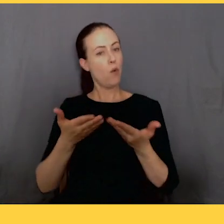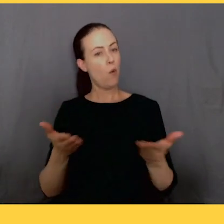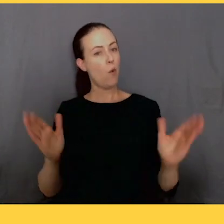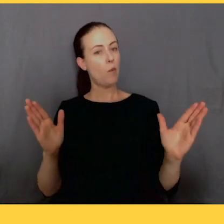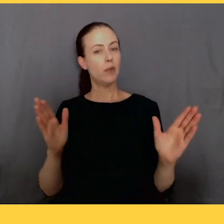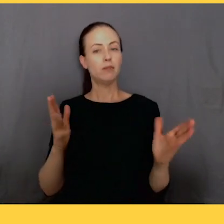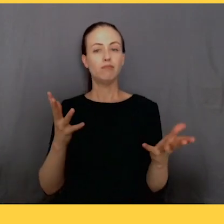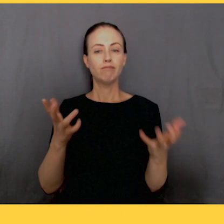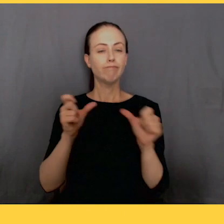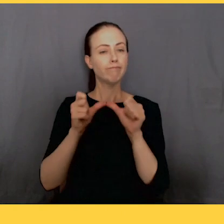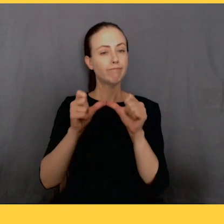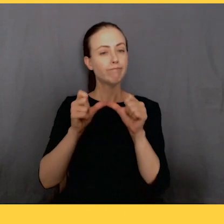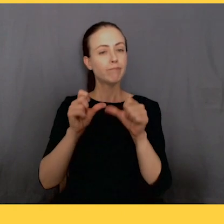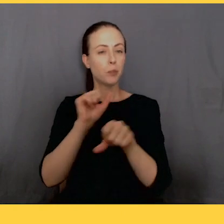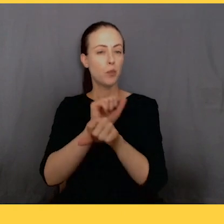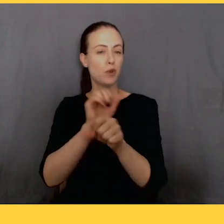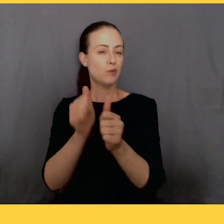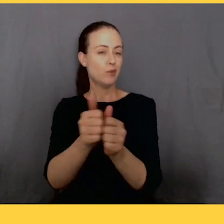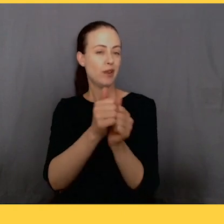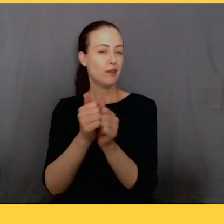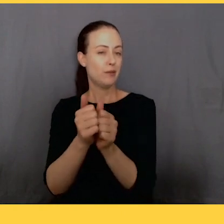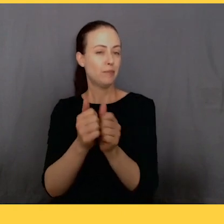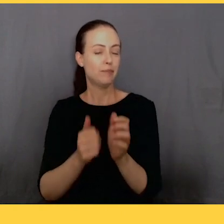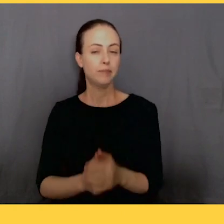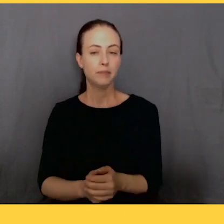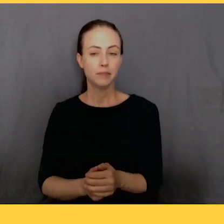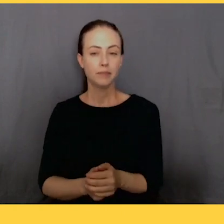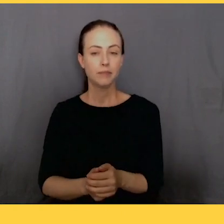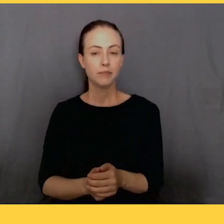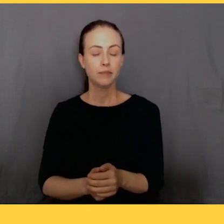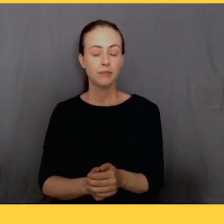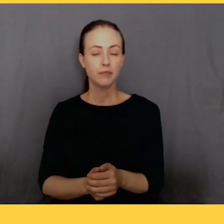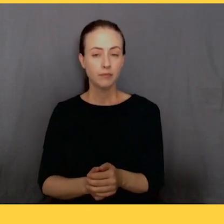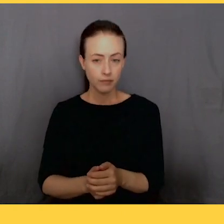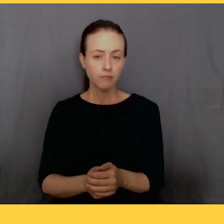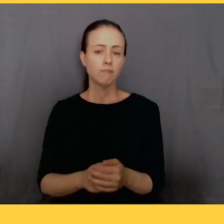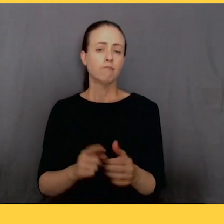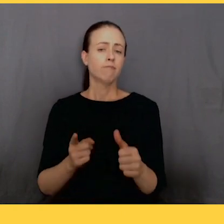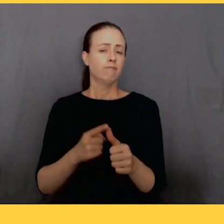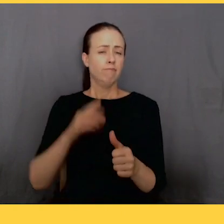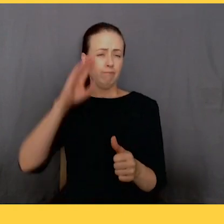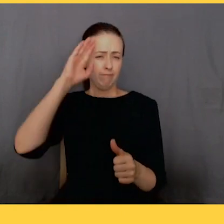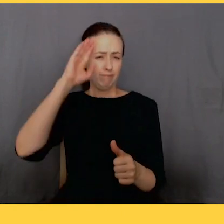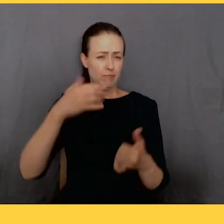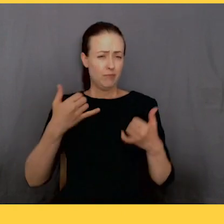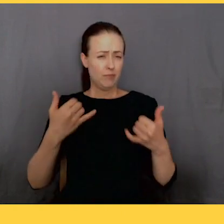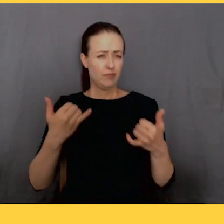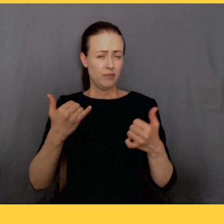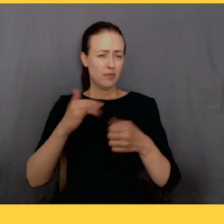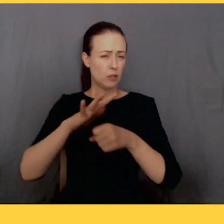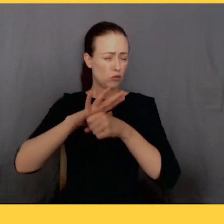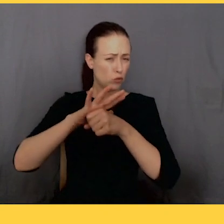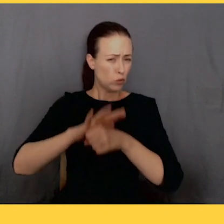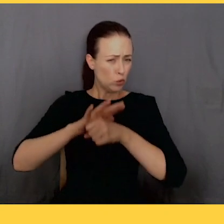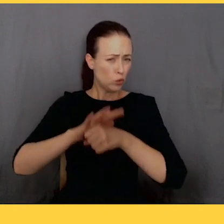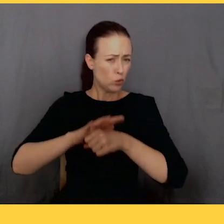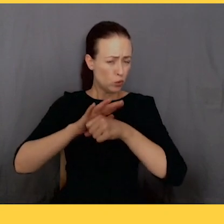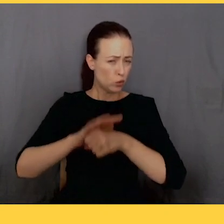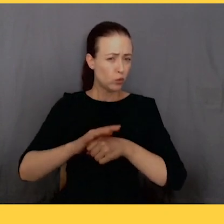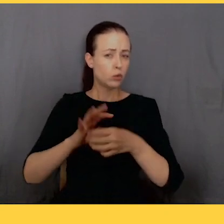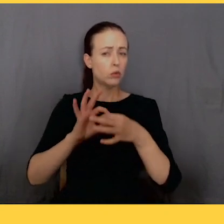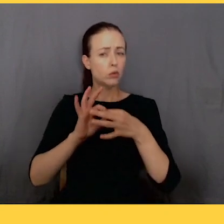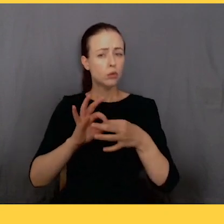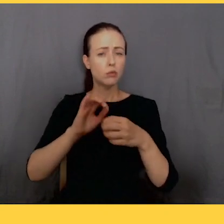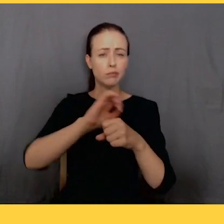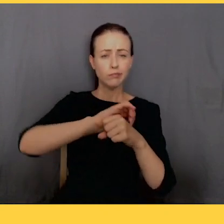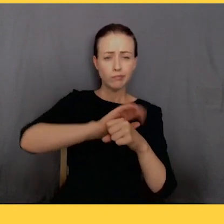ongoing partnership. Let me start by saying we recognize what a stressful time this is and how important it is for you and your